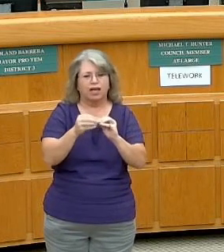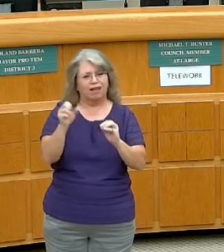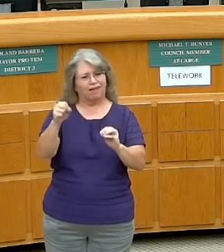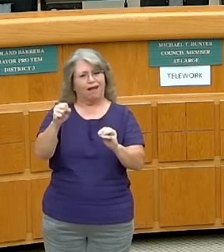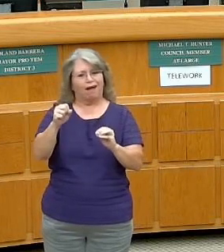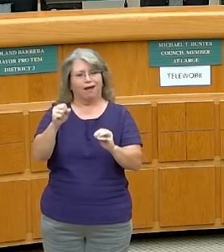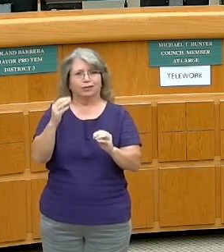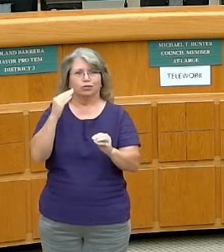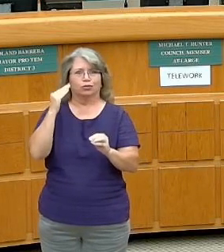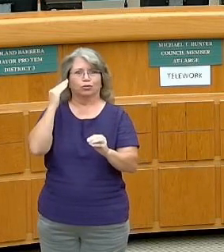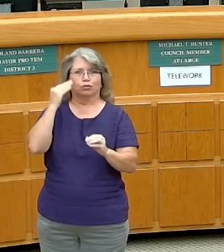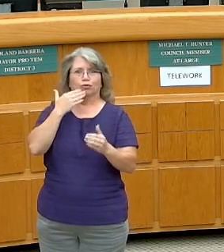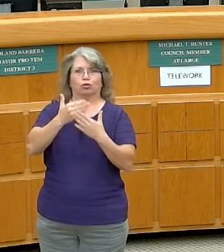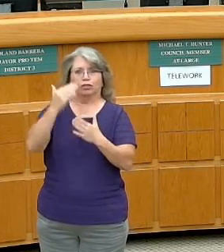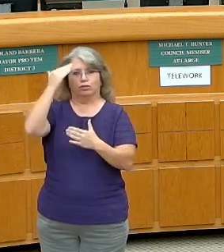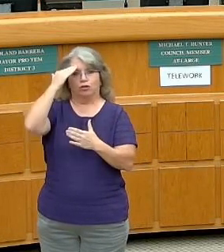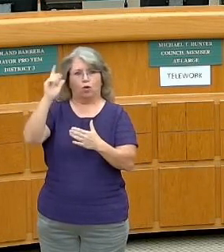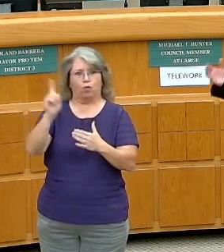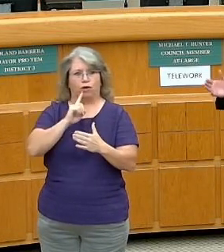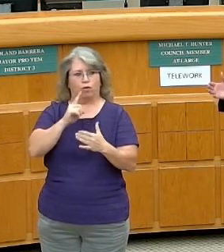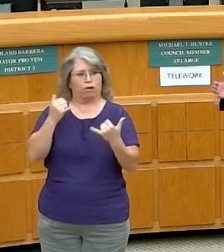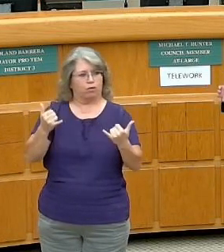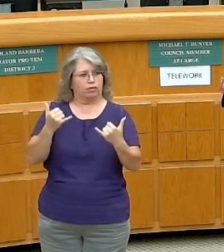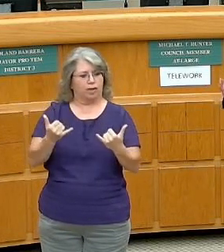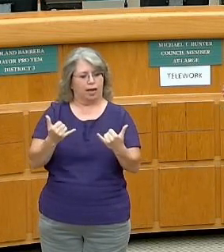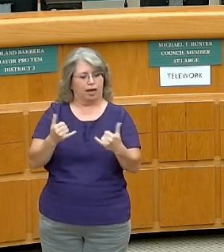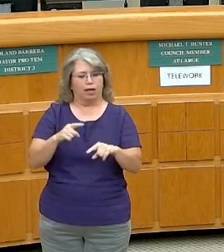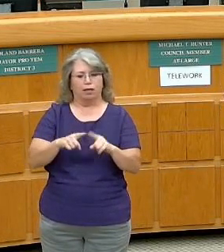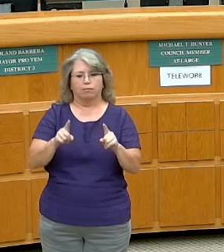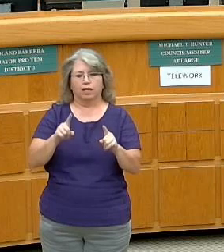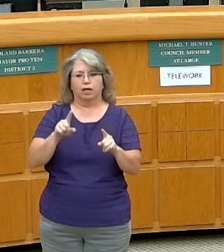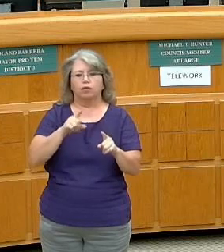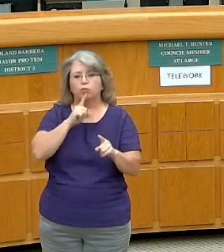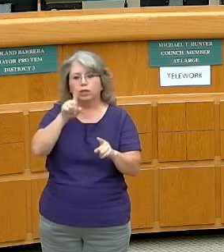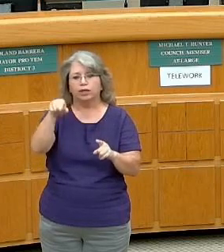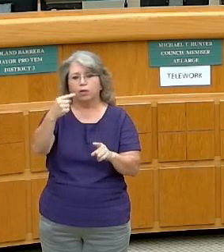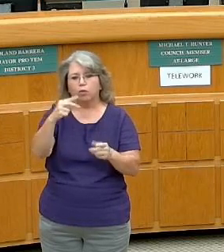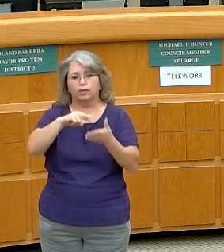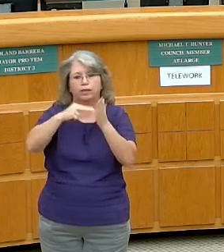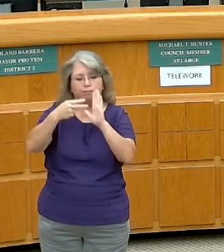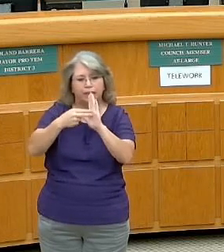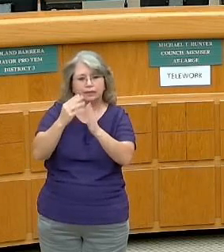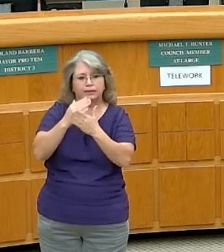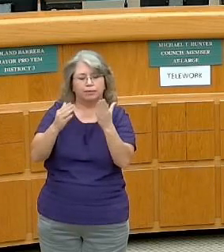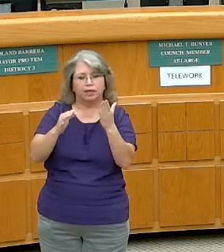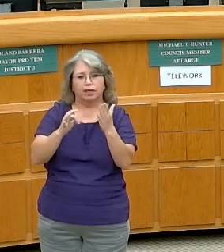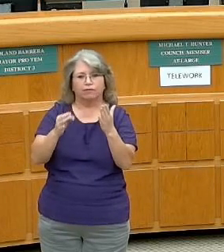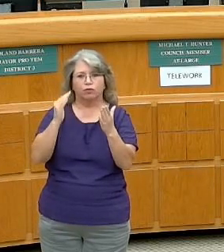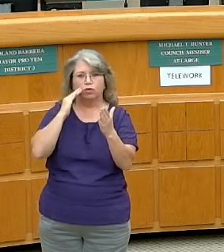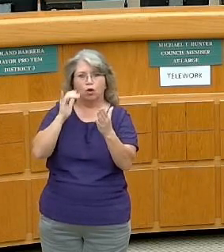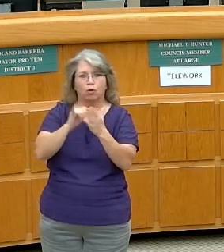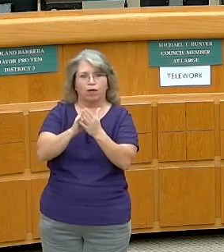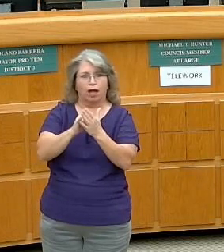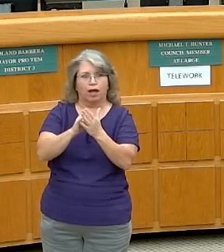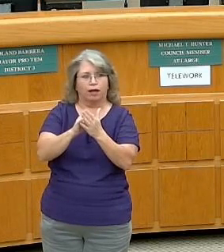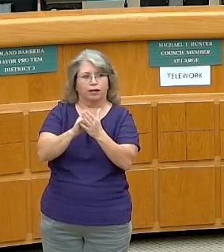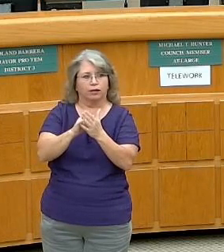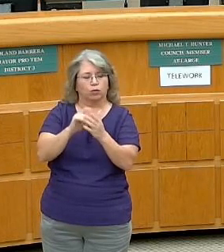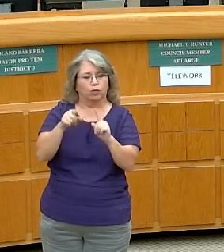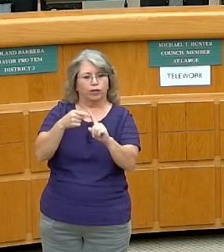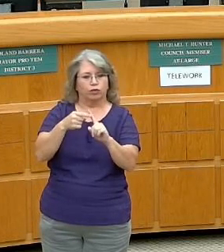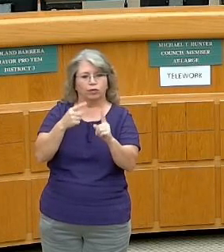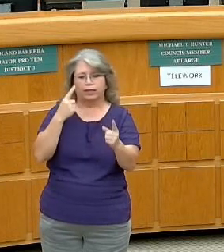it really only means something if you know it in a longer term period and you're gauging it against other dynamics.